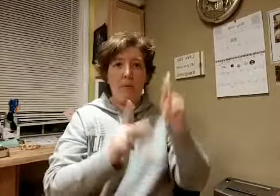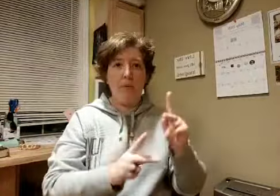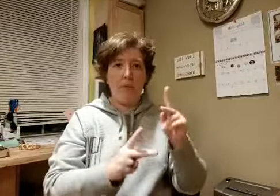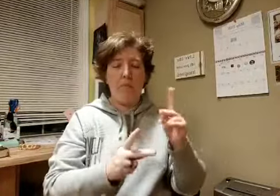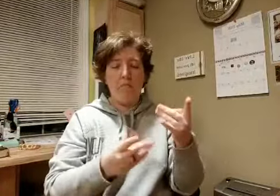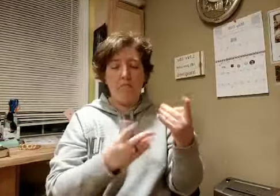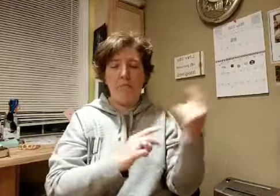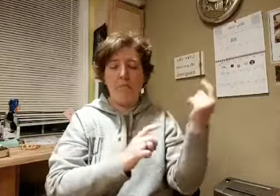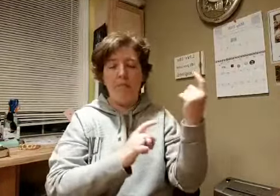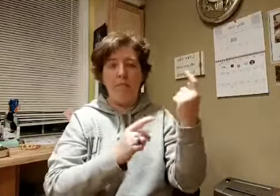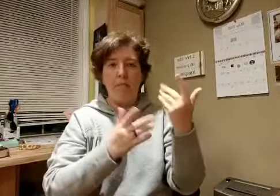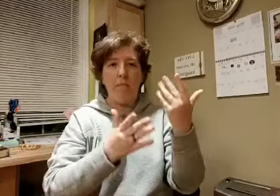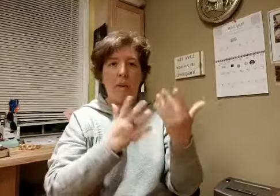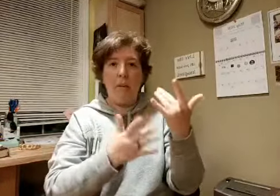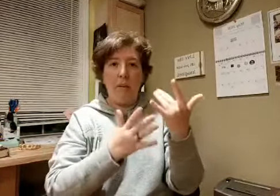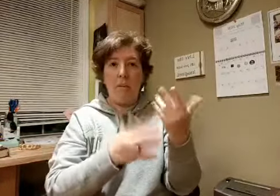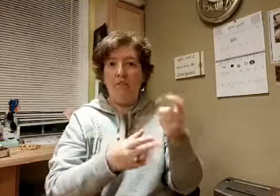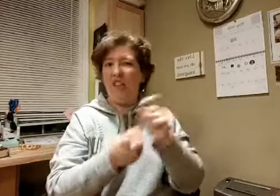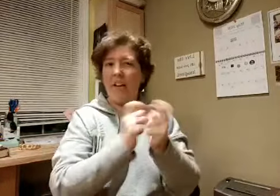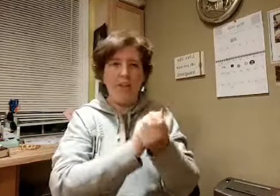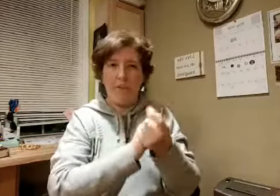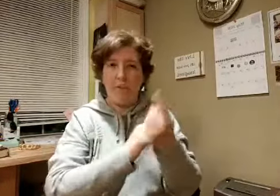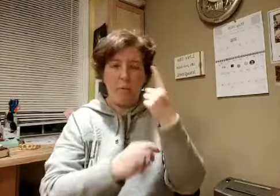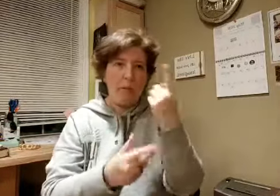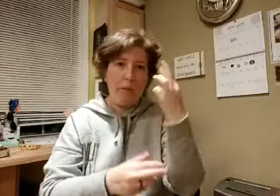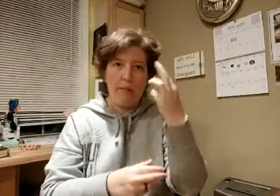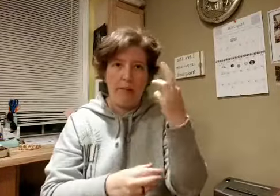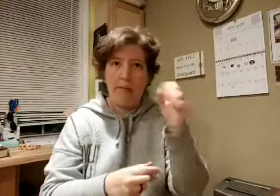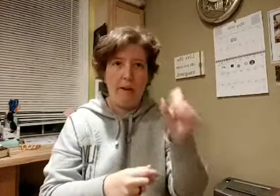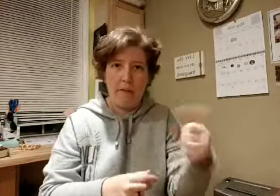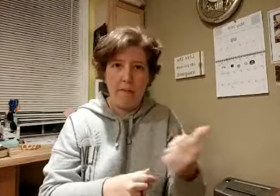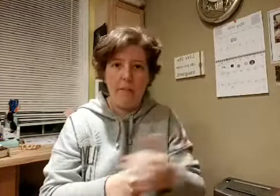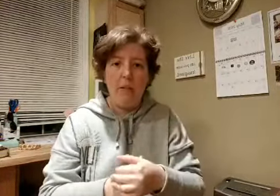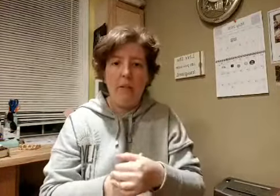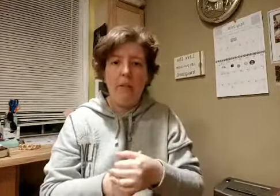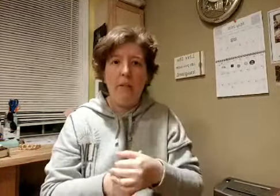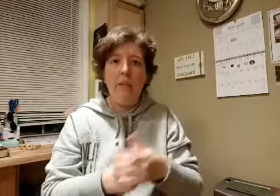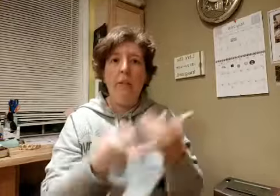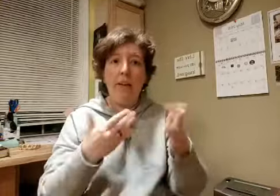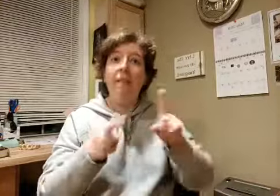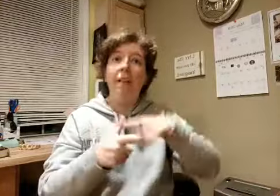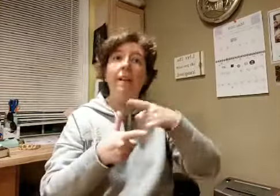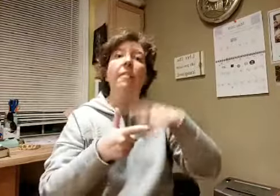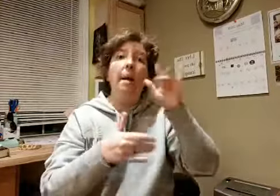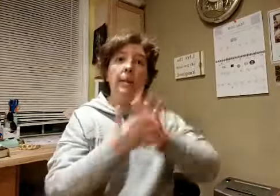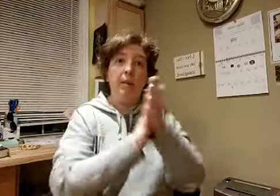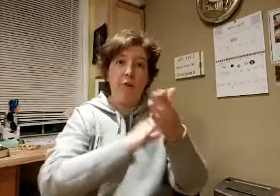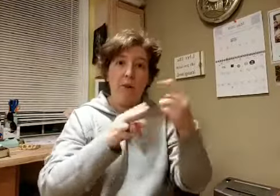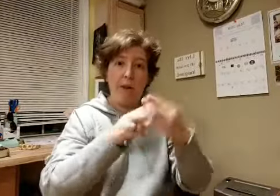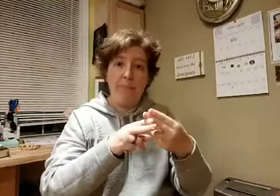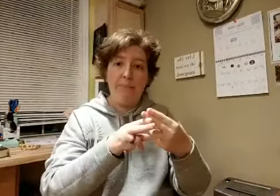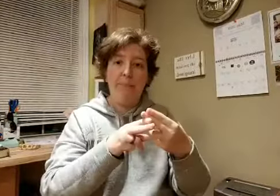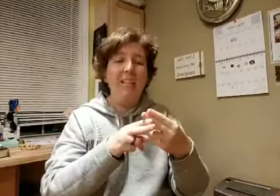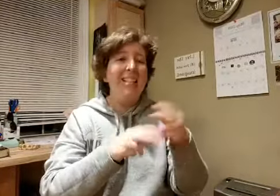person maybe will change it for one reason or another, and then that becomes your name. It's